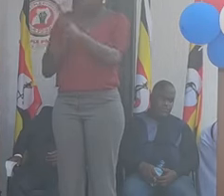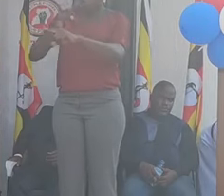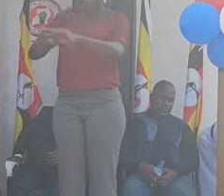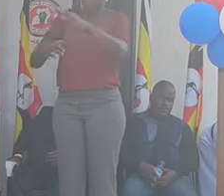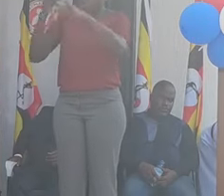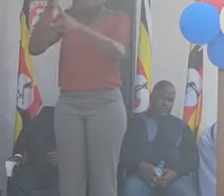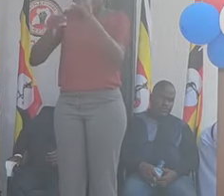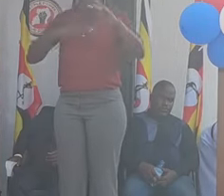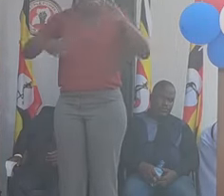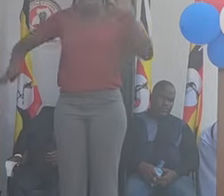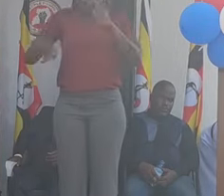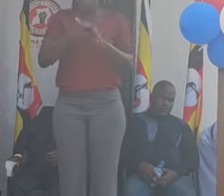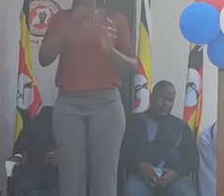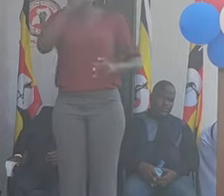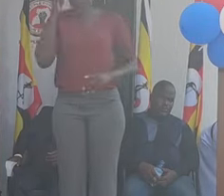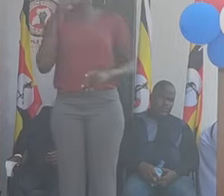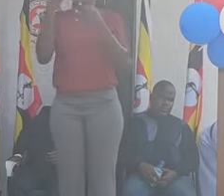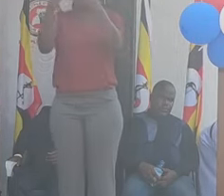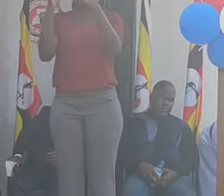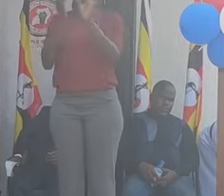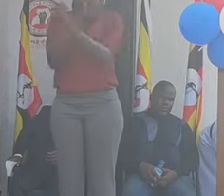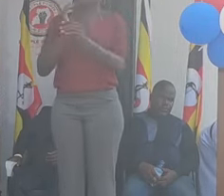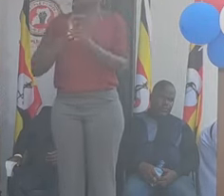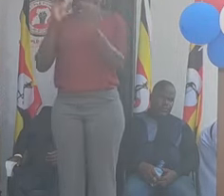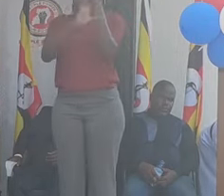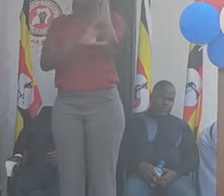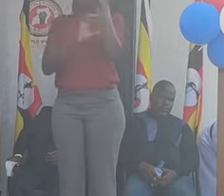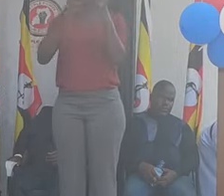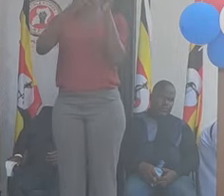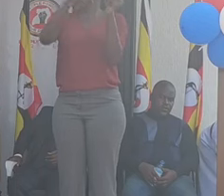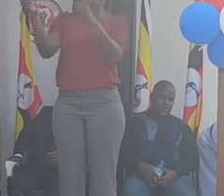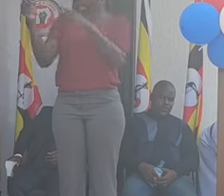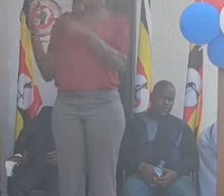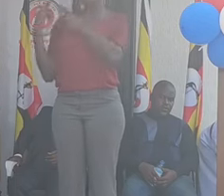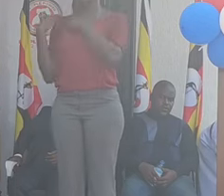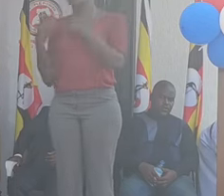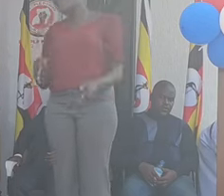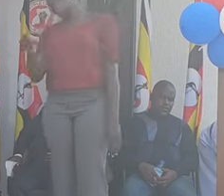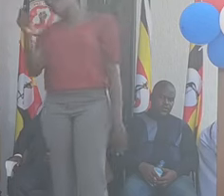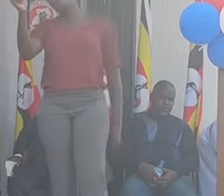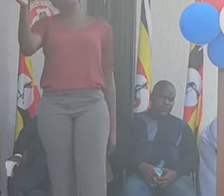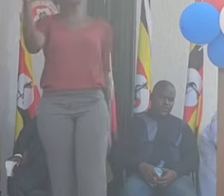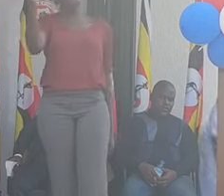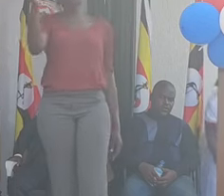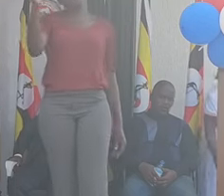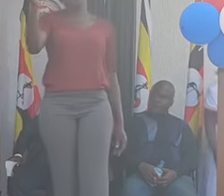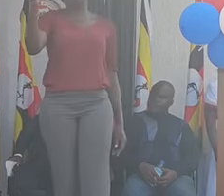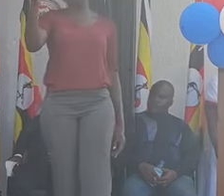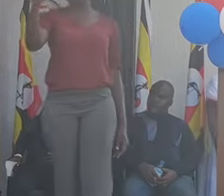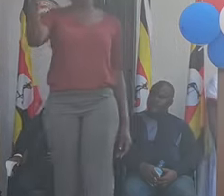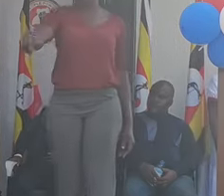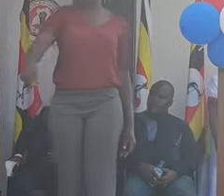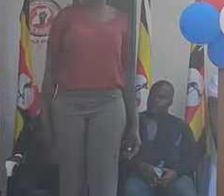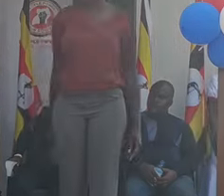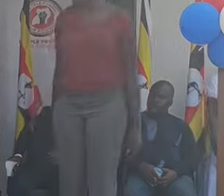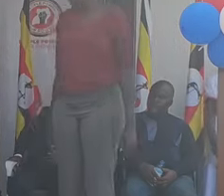out, free our country, and we are in charge of your country. Man, oh man.